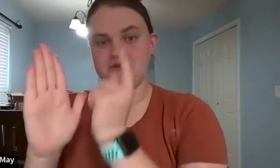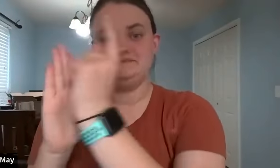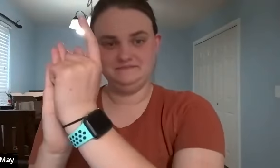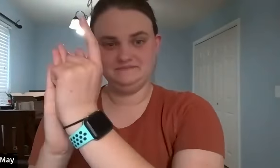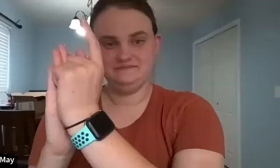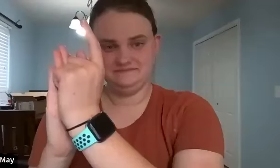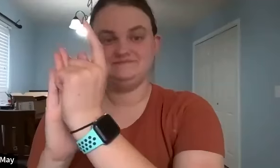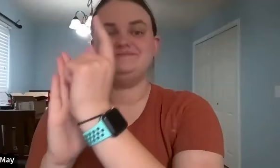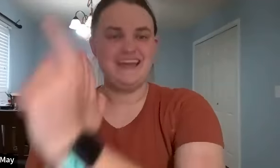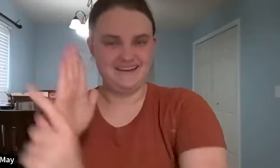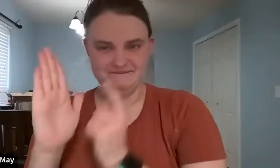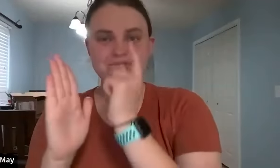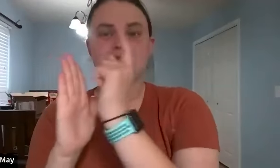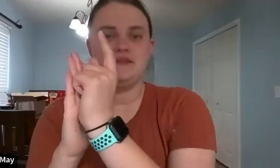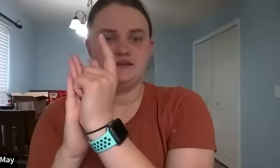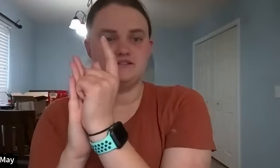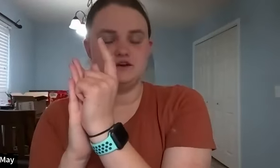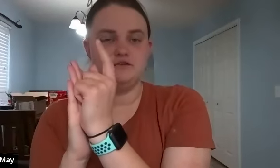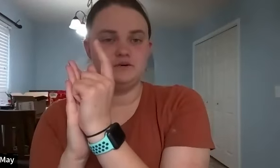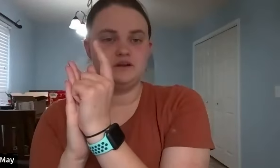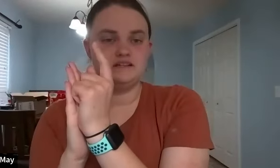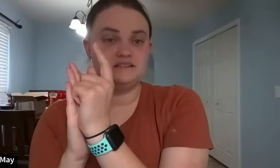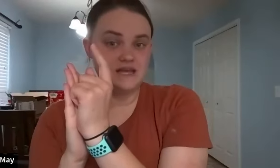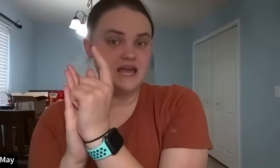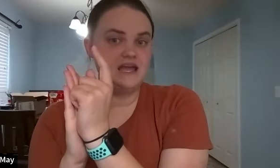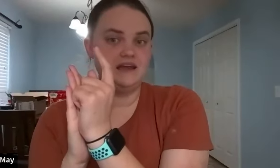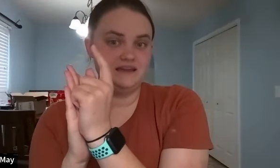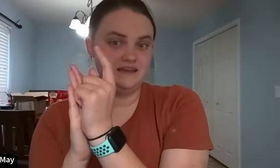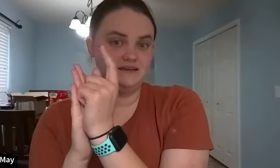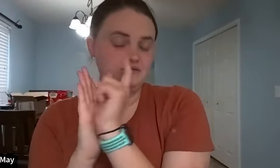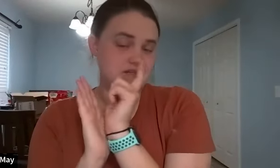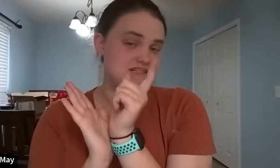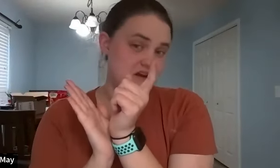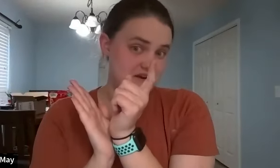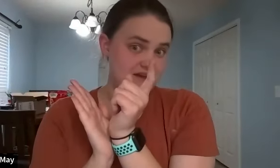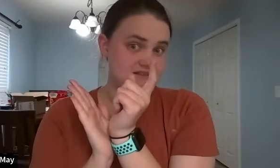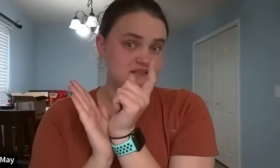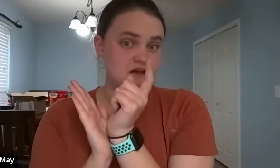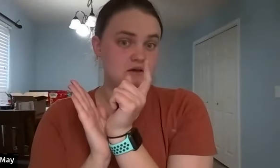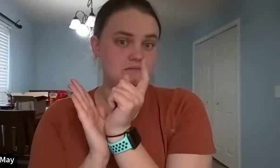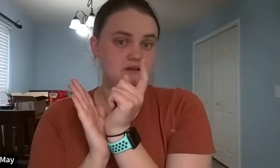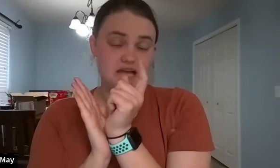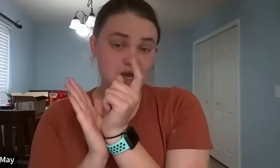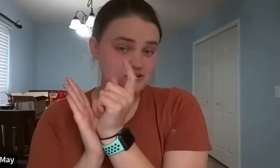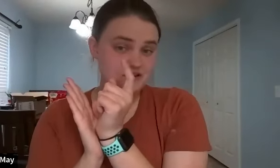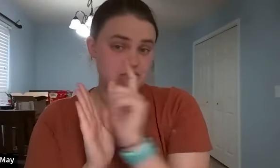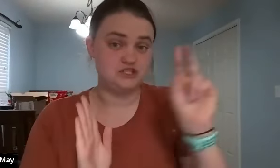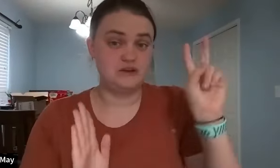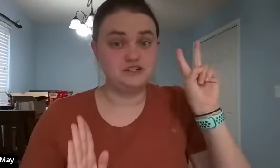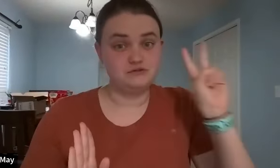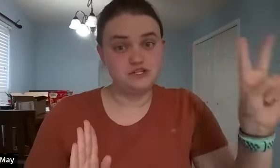Hour. Yeah. So if you were going to say, again, this is kind of nice because I always thought it was just you had to do